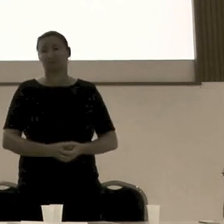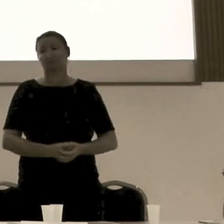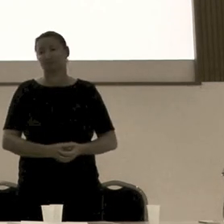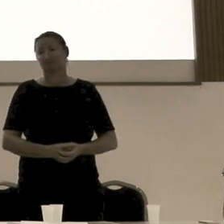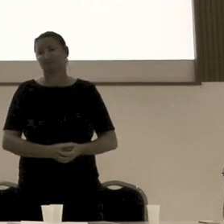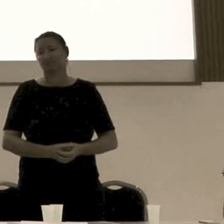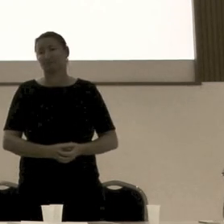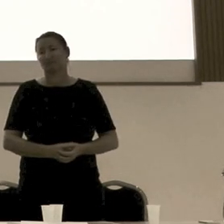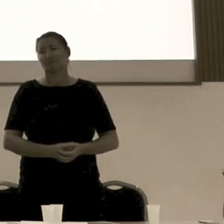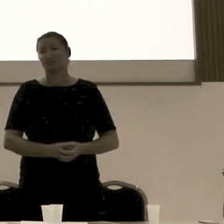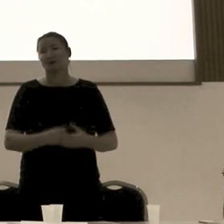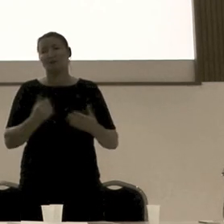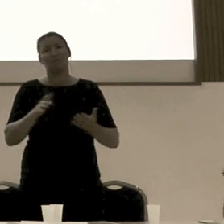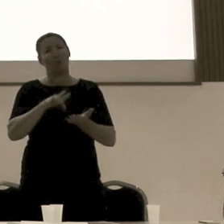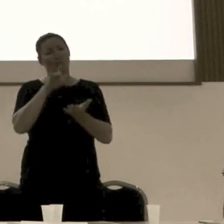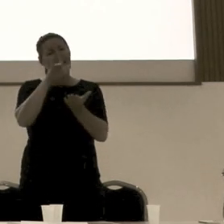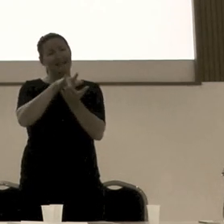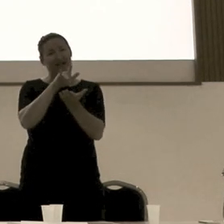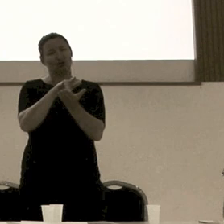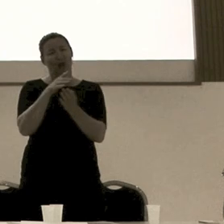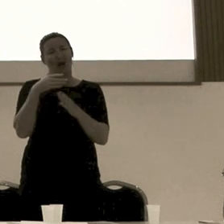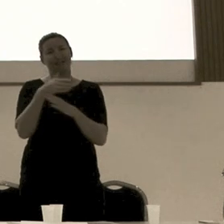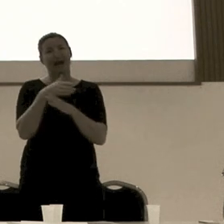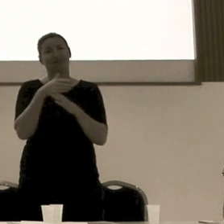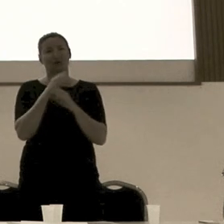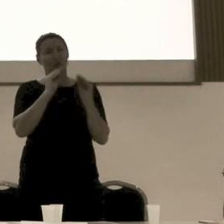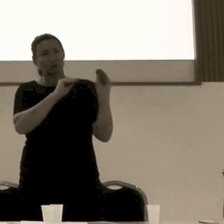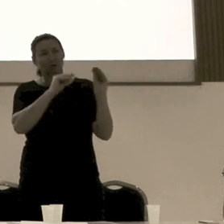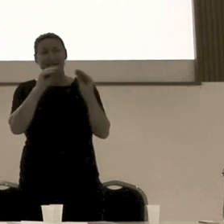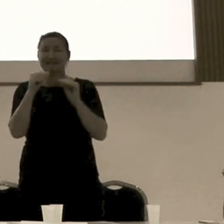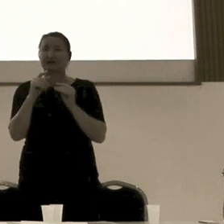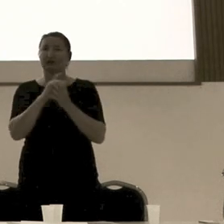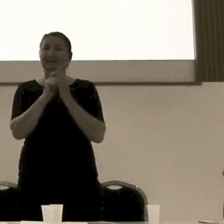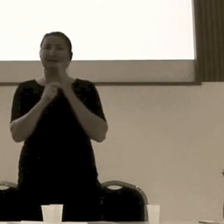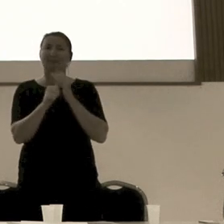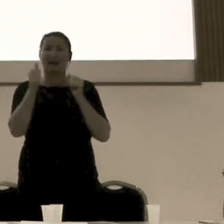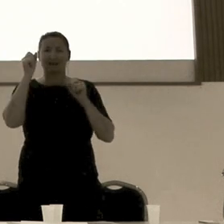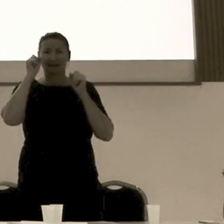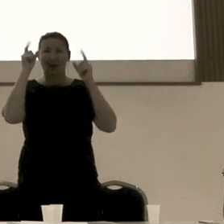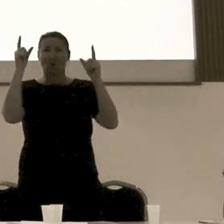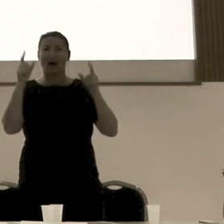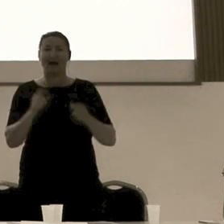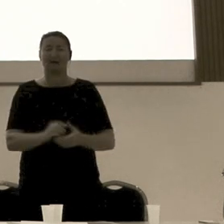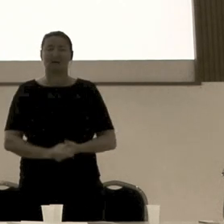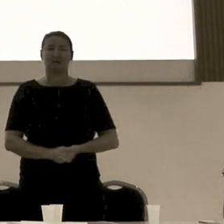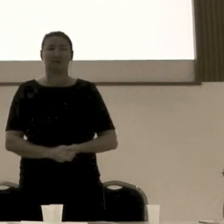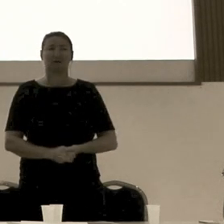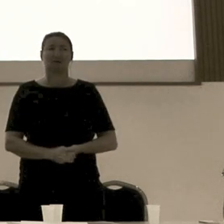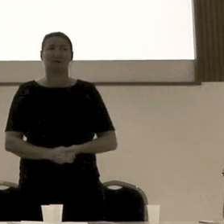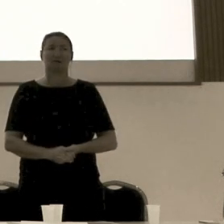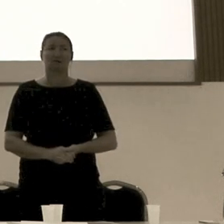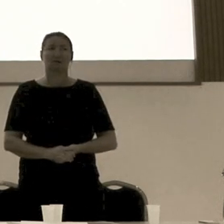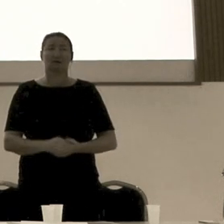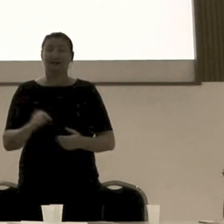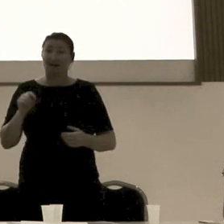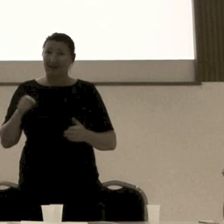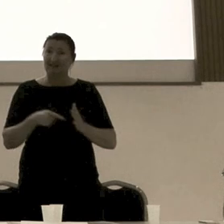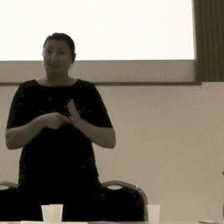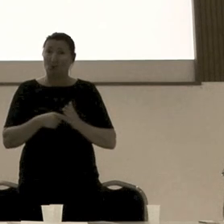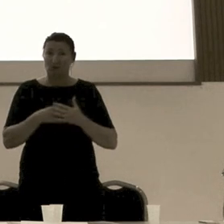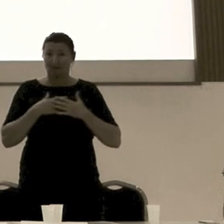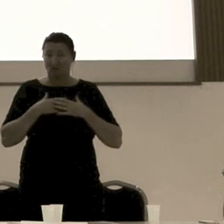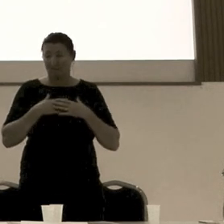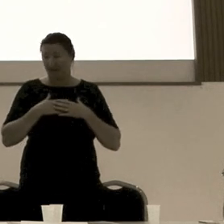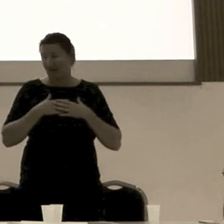more centralized efforts to teach disability awareness and equality for all students and staff. This is particularly important for me